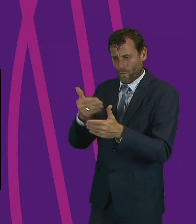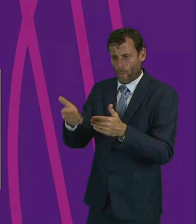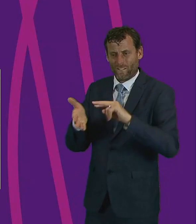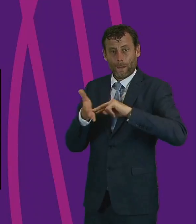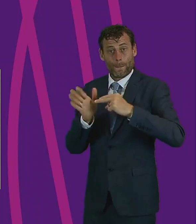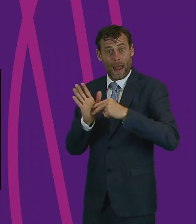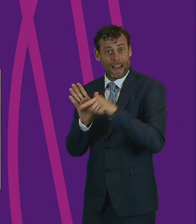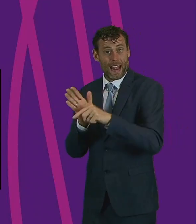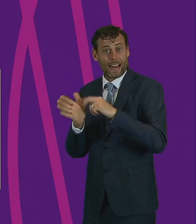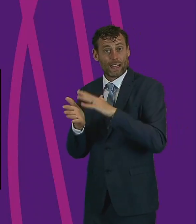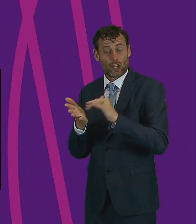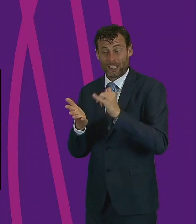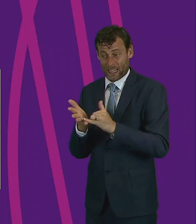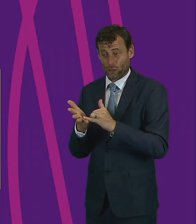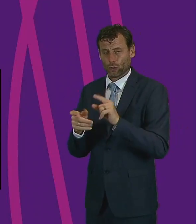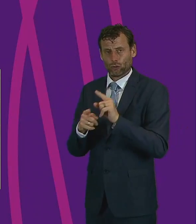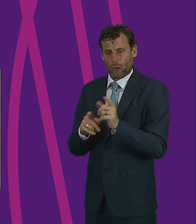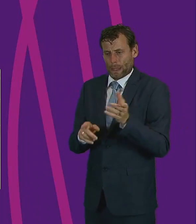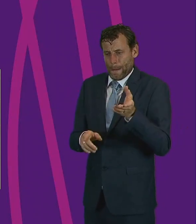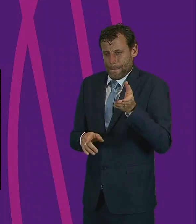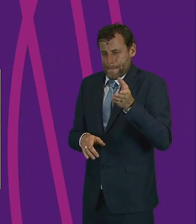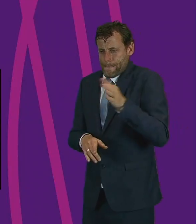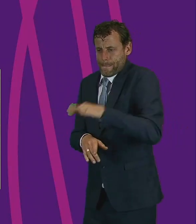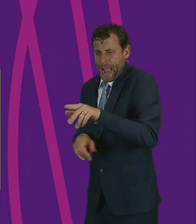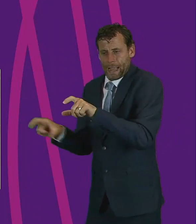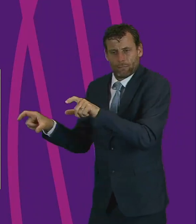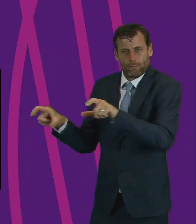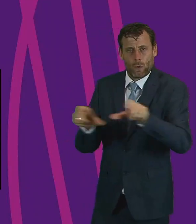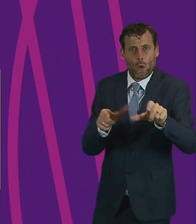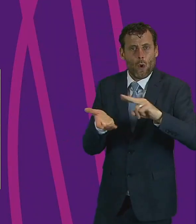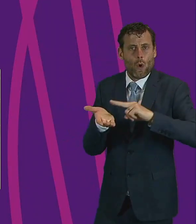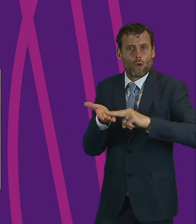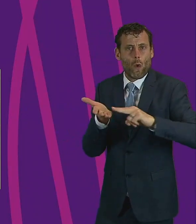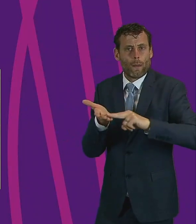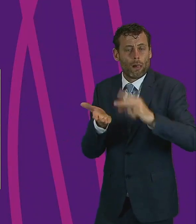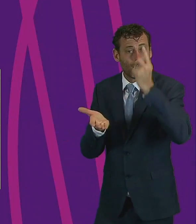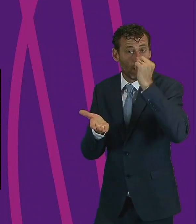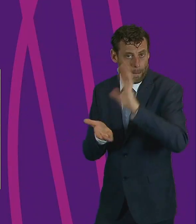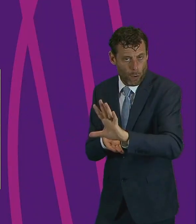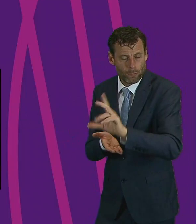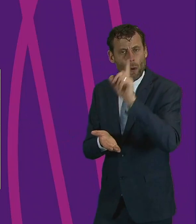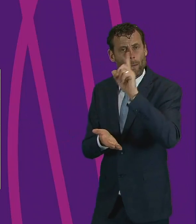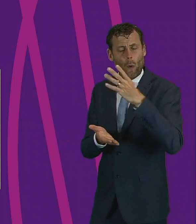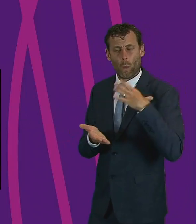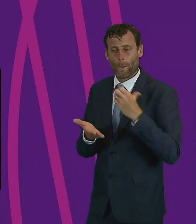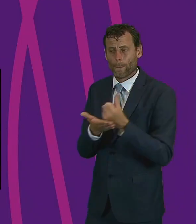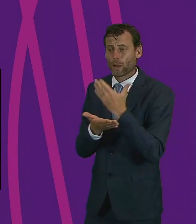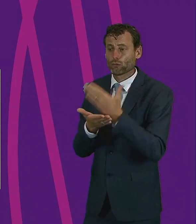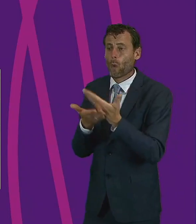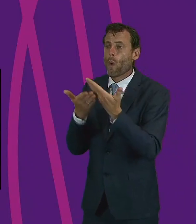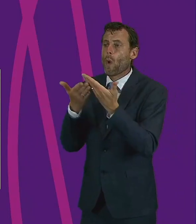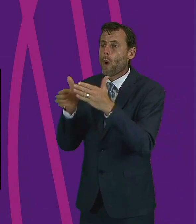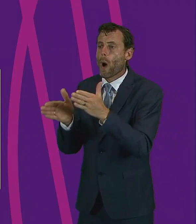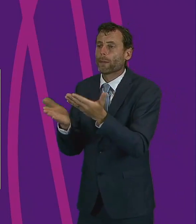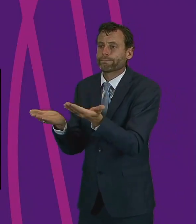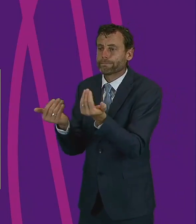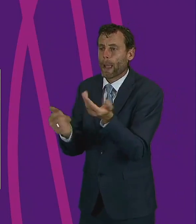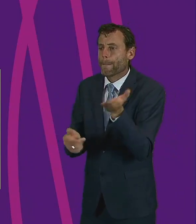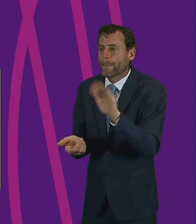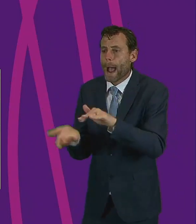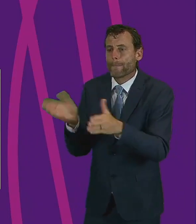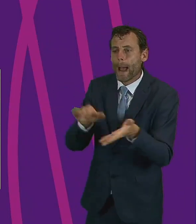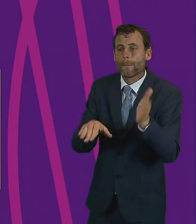it moves to running as normally as possible, but doing that in as safe a way as we possibly can, because the